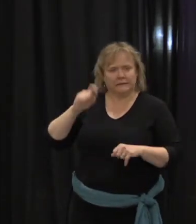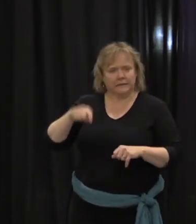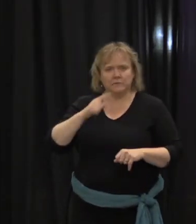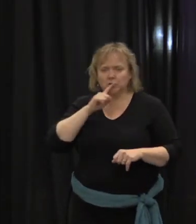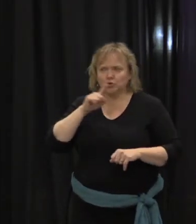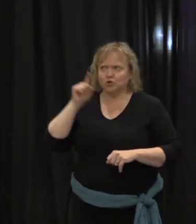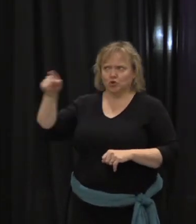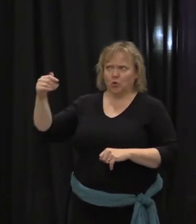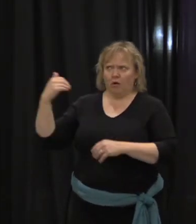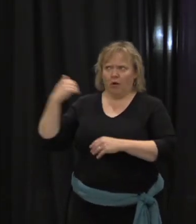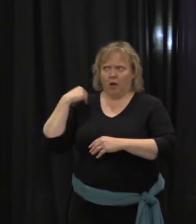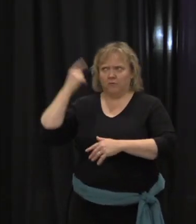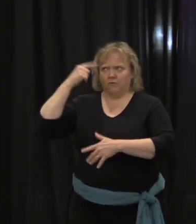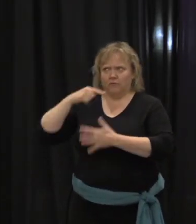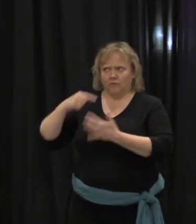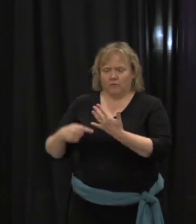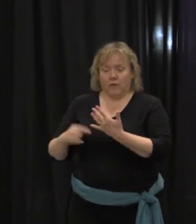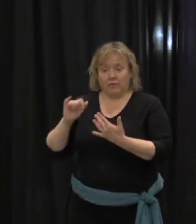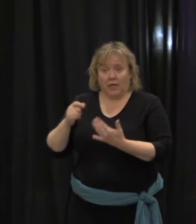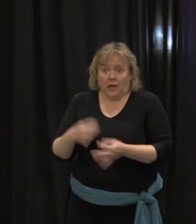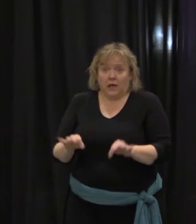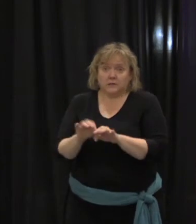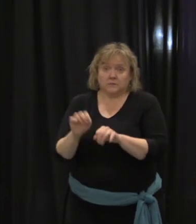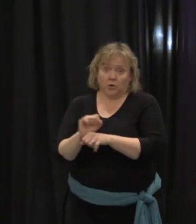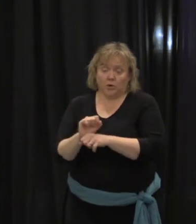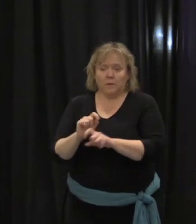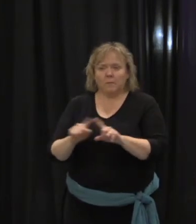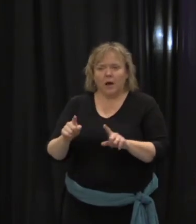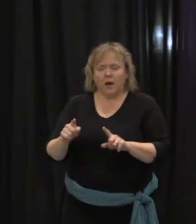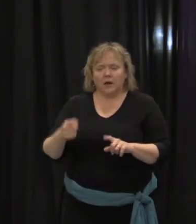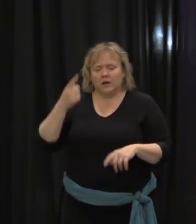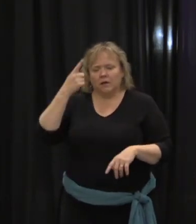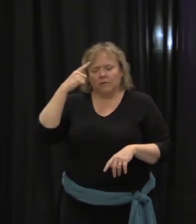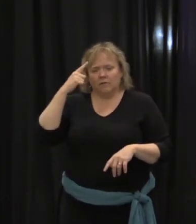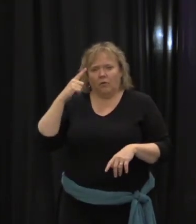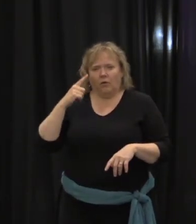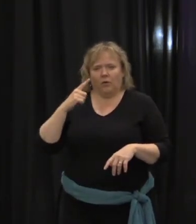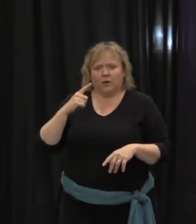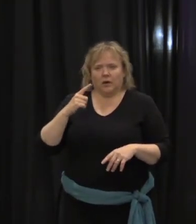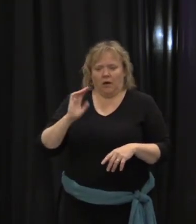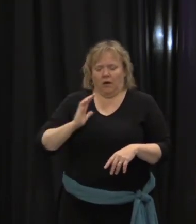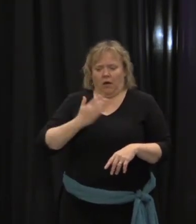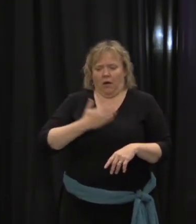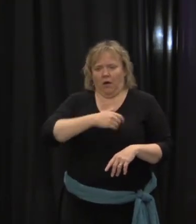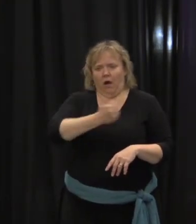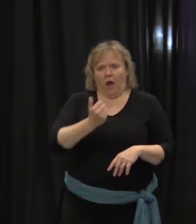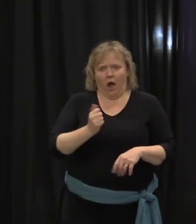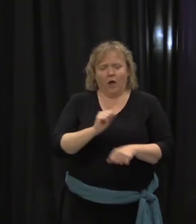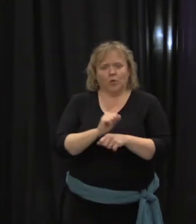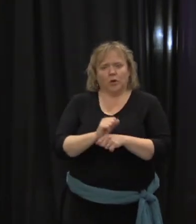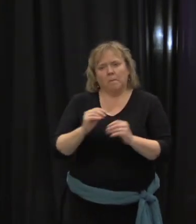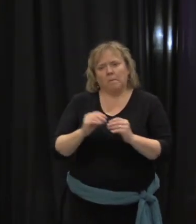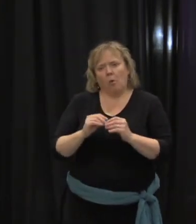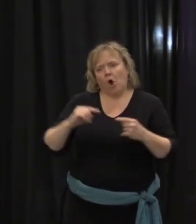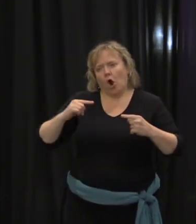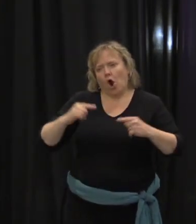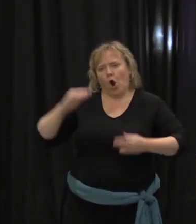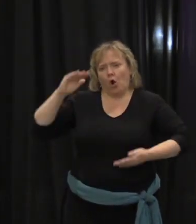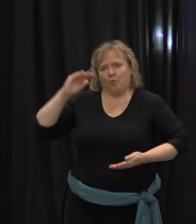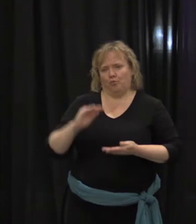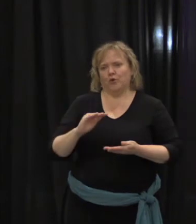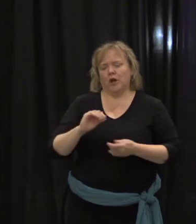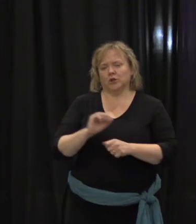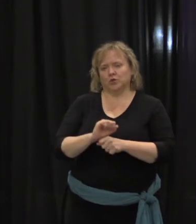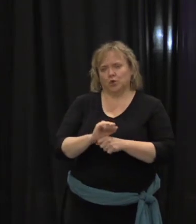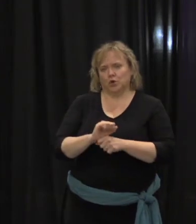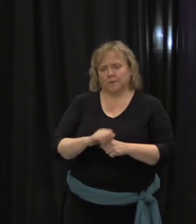for sure. That is crucial work. I think of reform work as harm reduction work. We need to practice harm reduction, for sure,